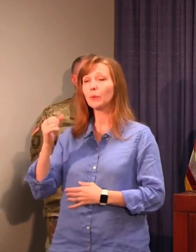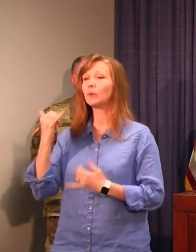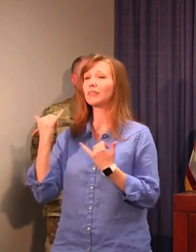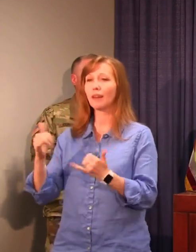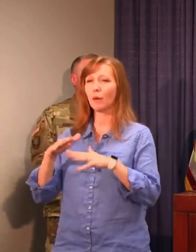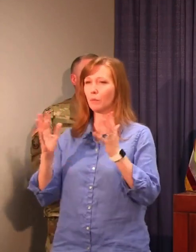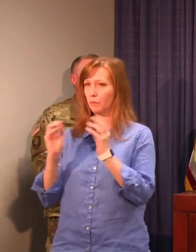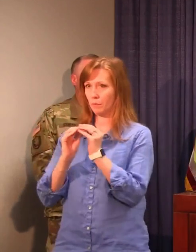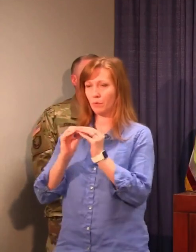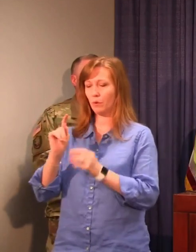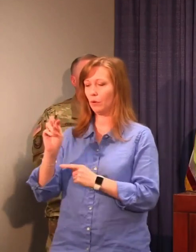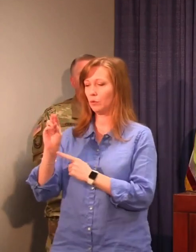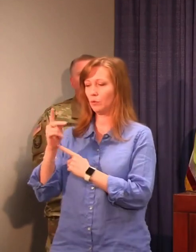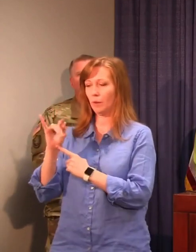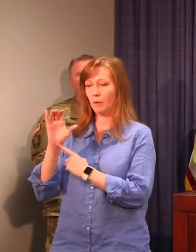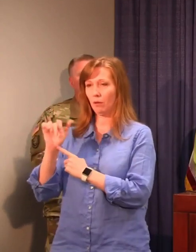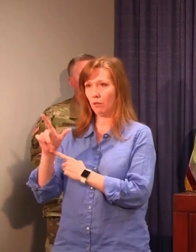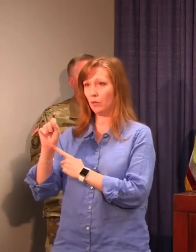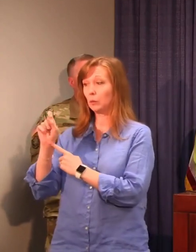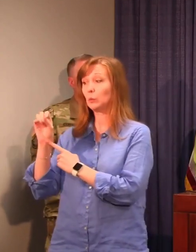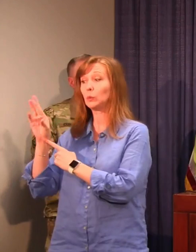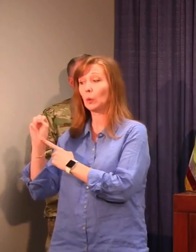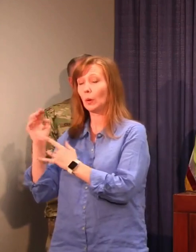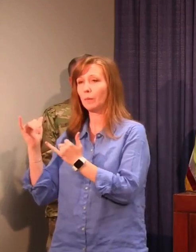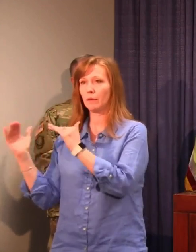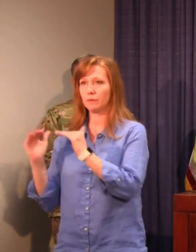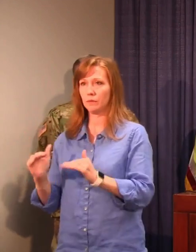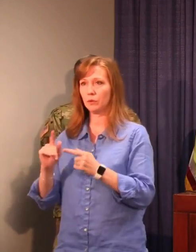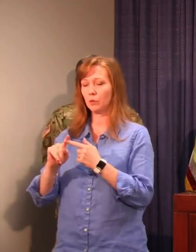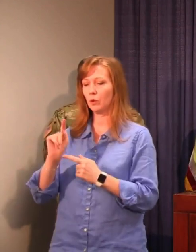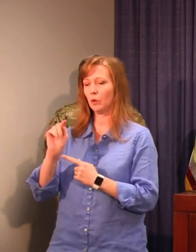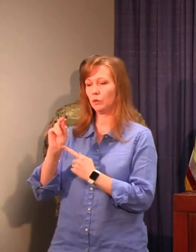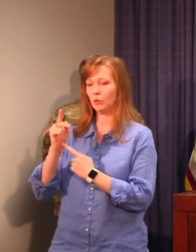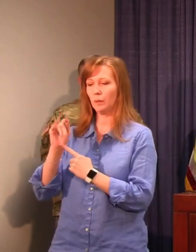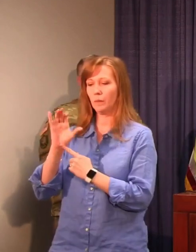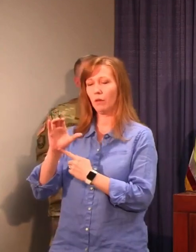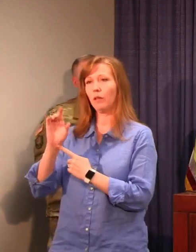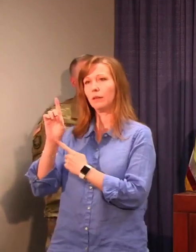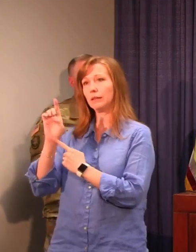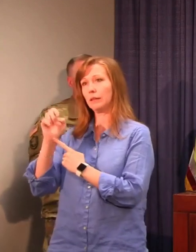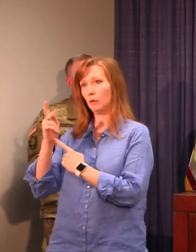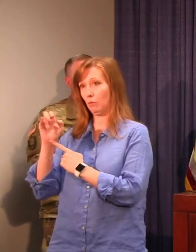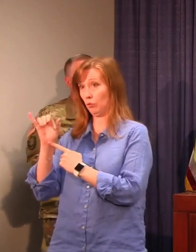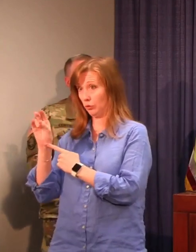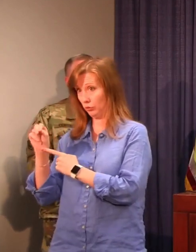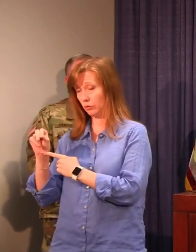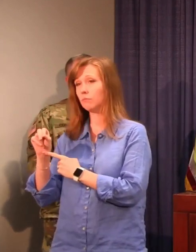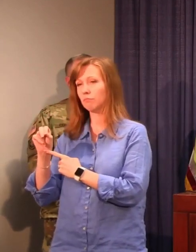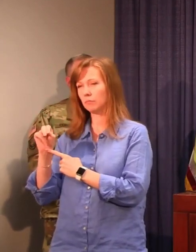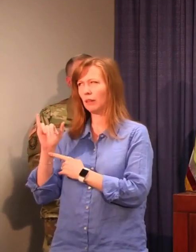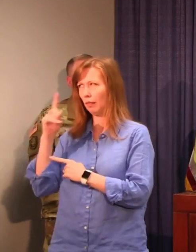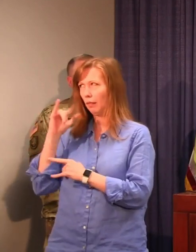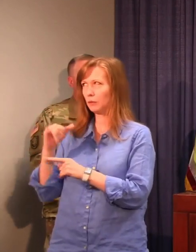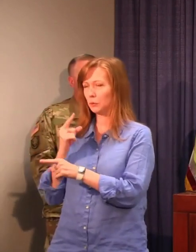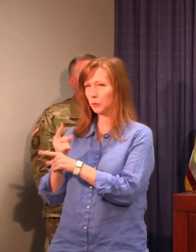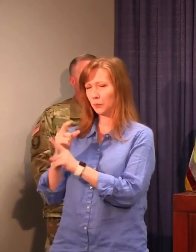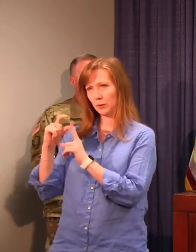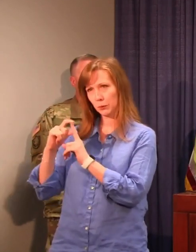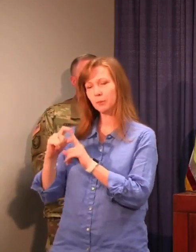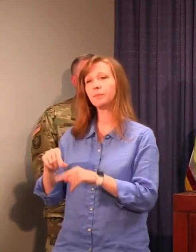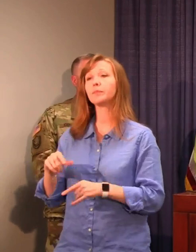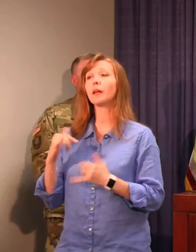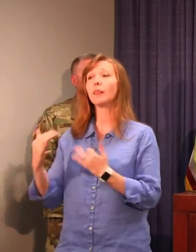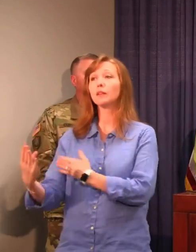downgraded to a depression, I believe is the right terminology. As of this morning, we've issued